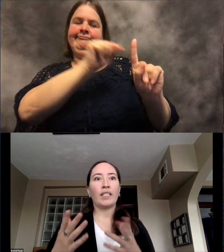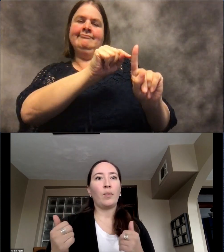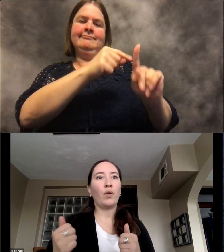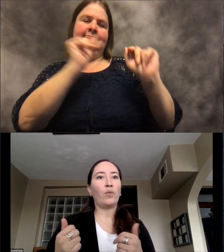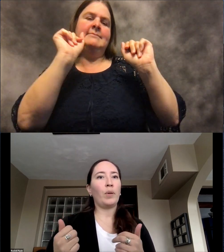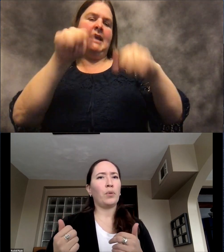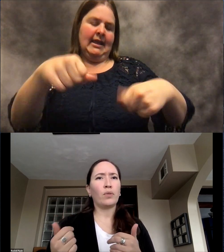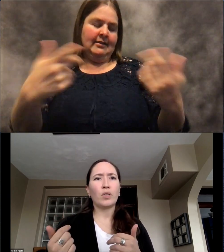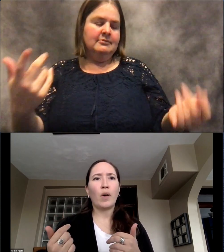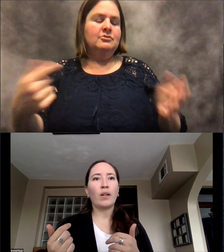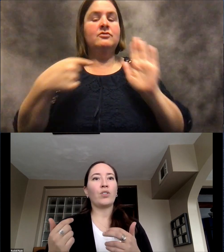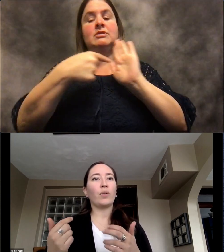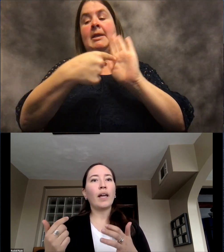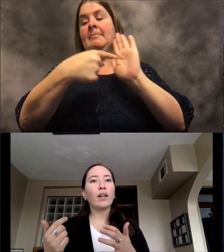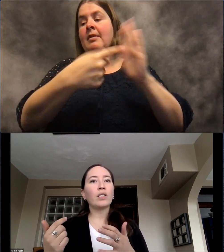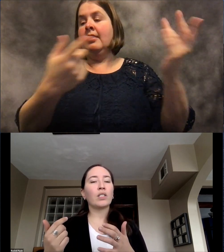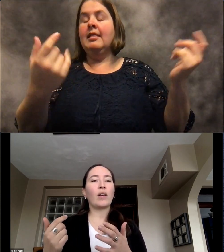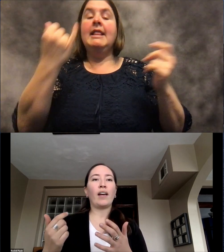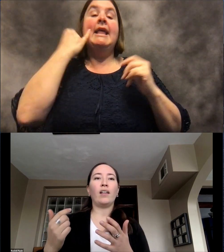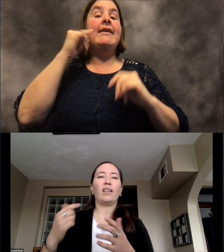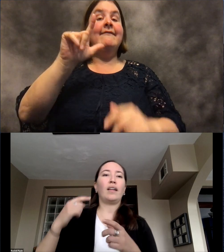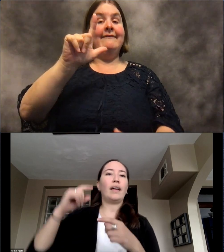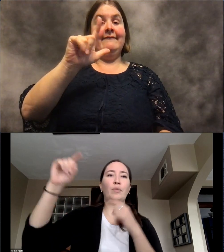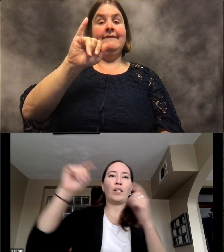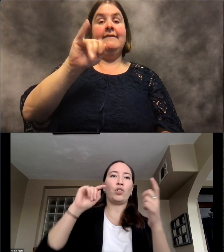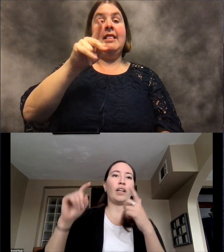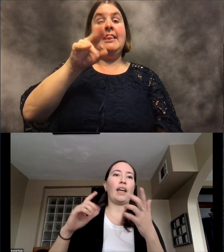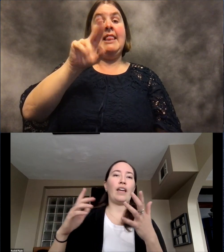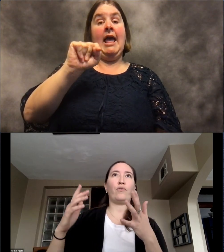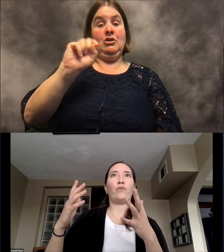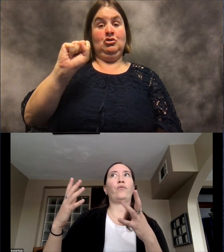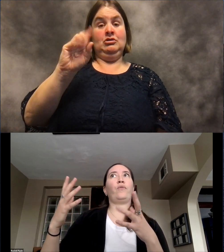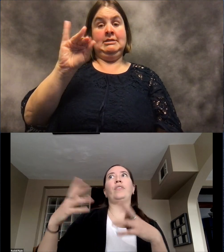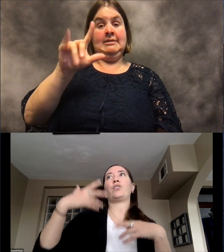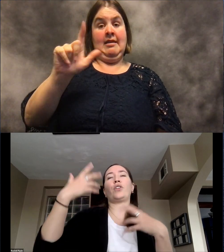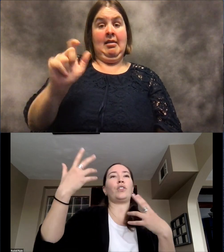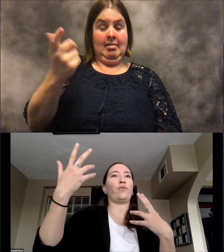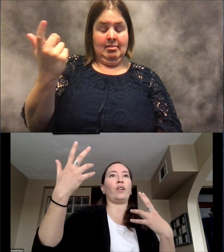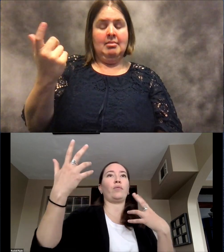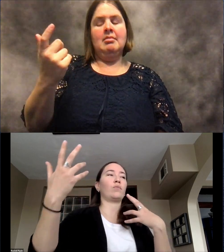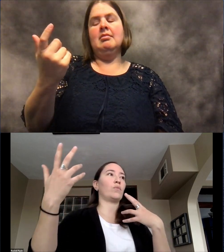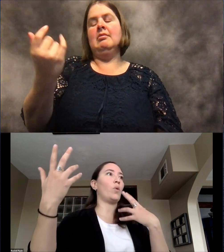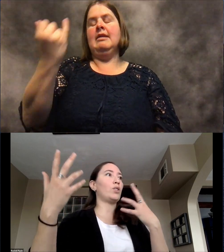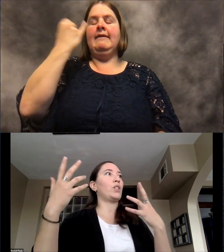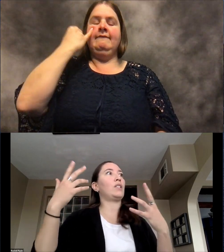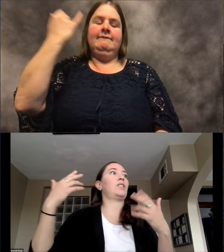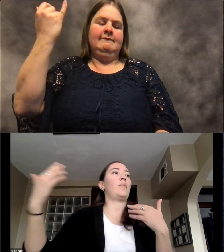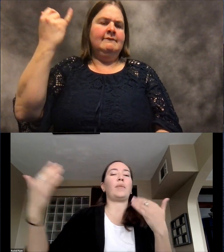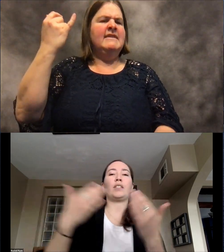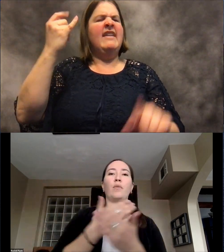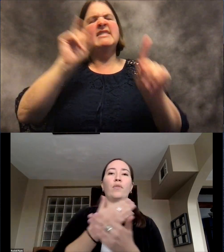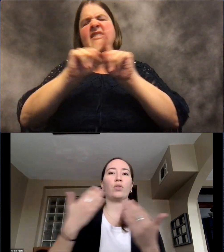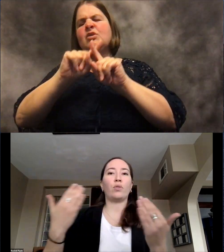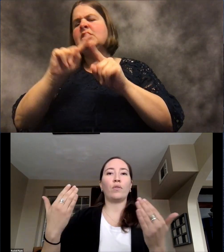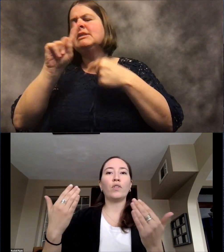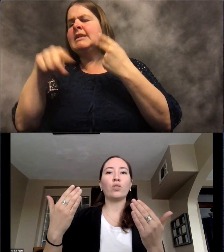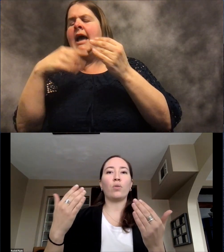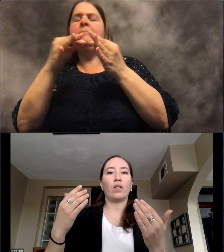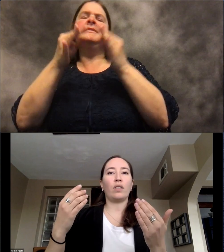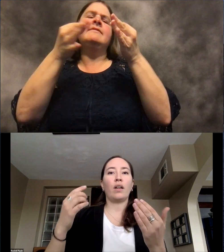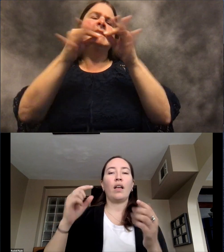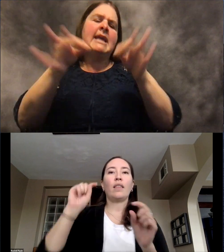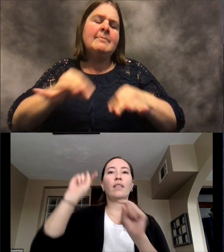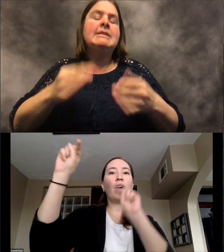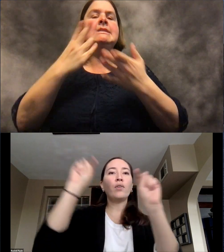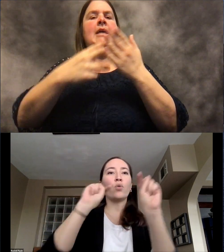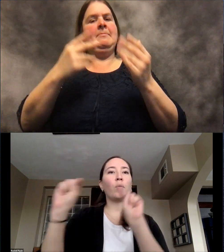So for example, if people are responding to a Likert scale, especially if these are different questions and maybe some of those are reverse